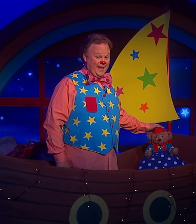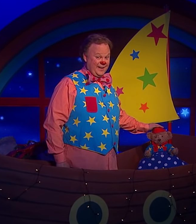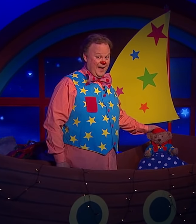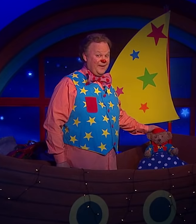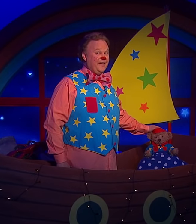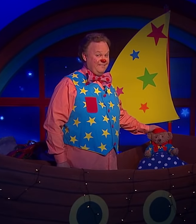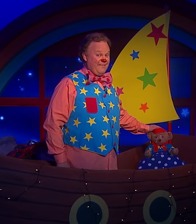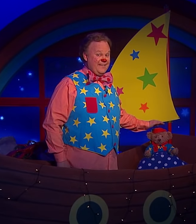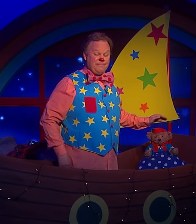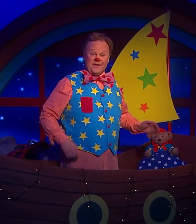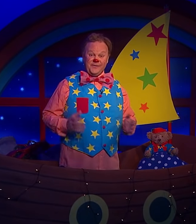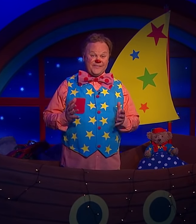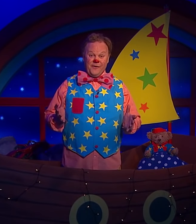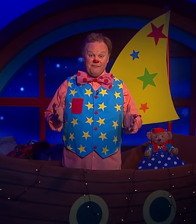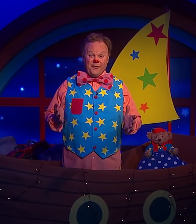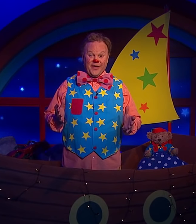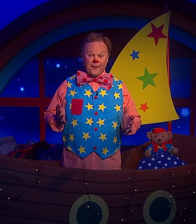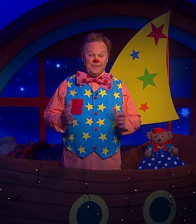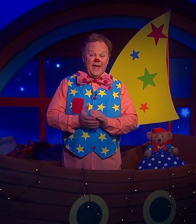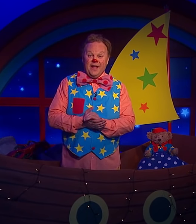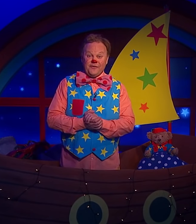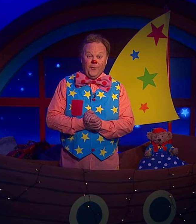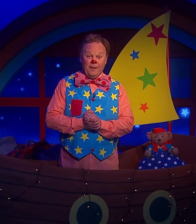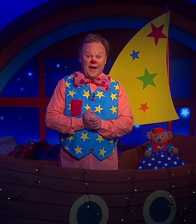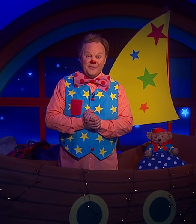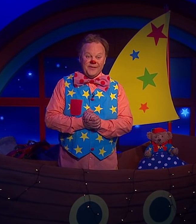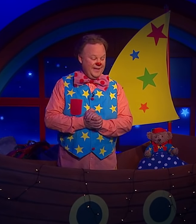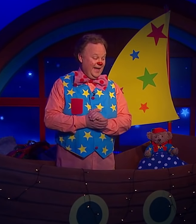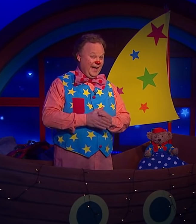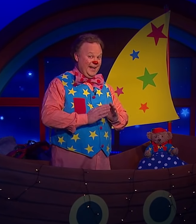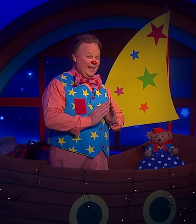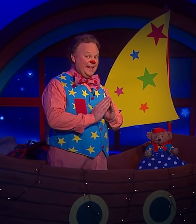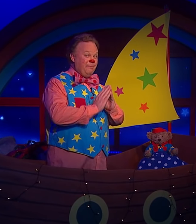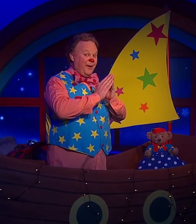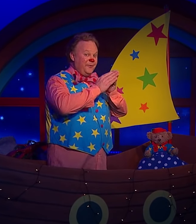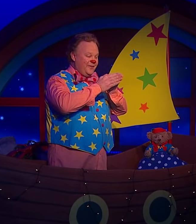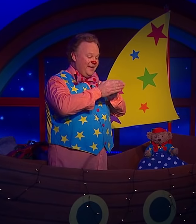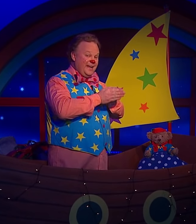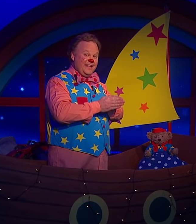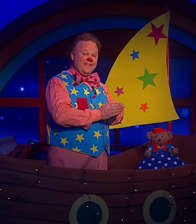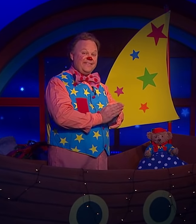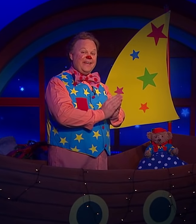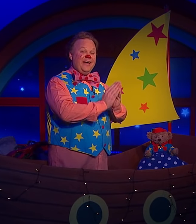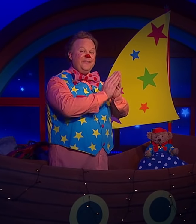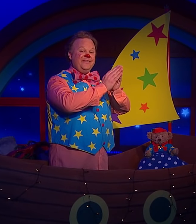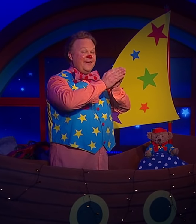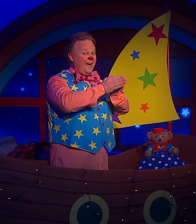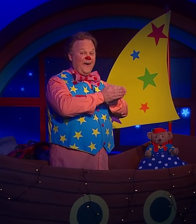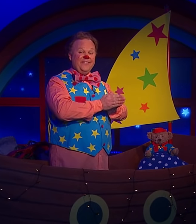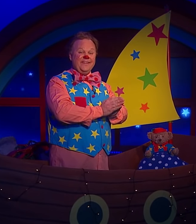and I have got a very special song for you. It's all about a little boat that sails on the